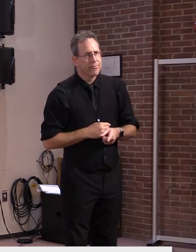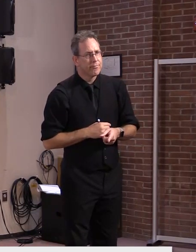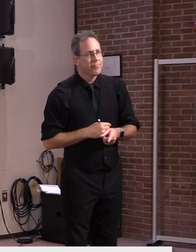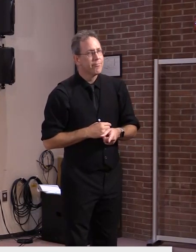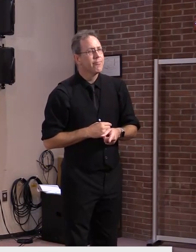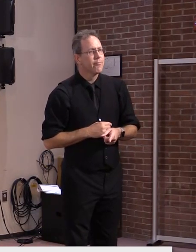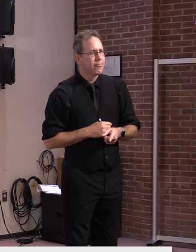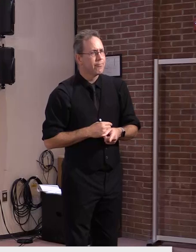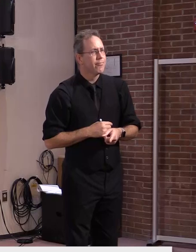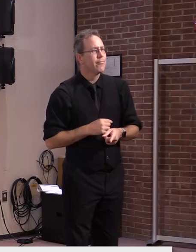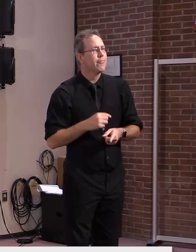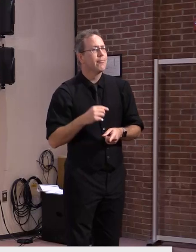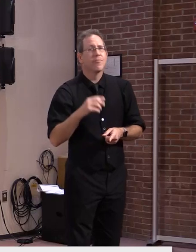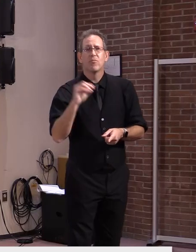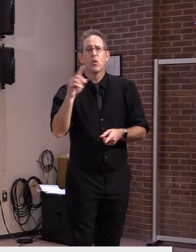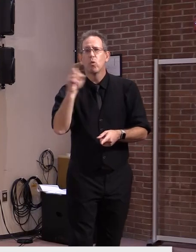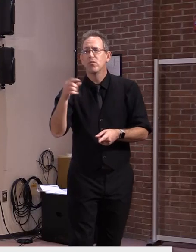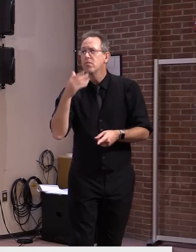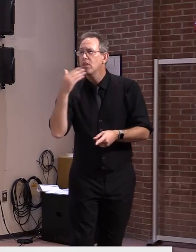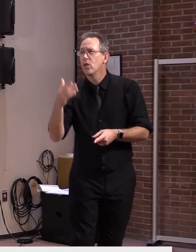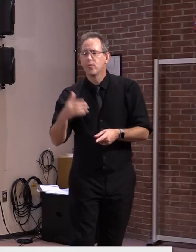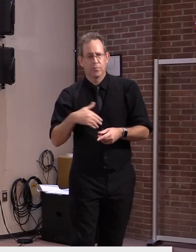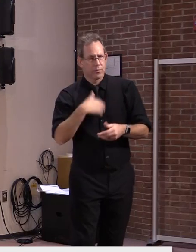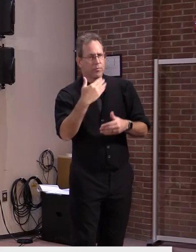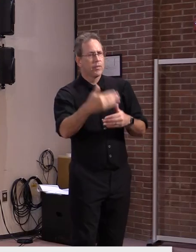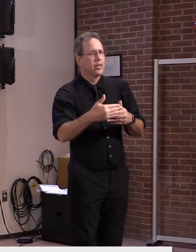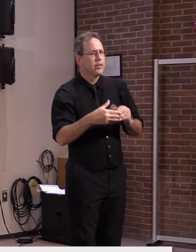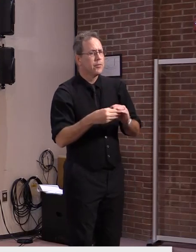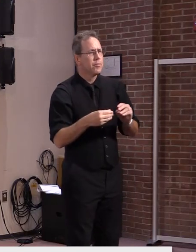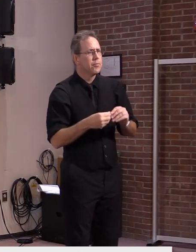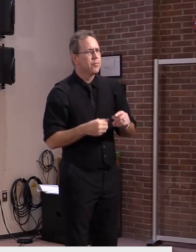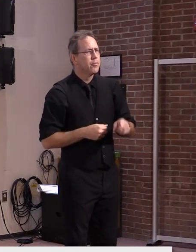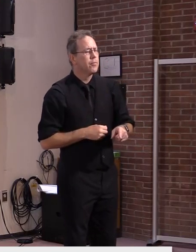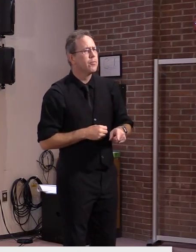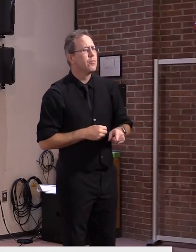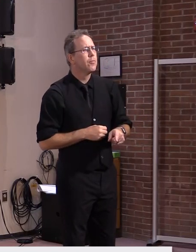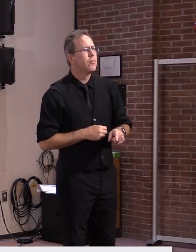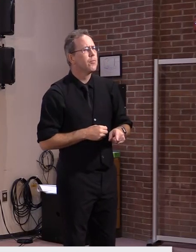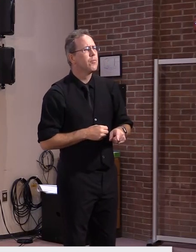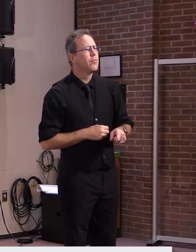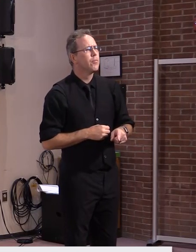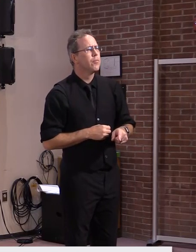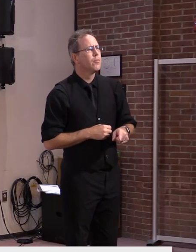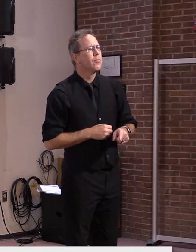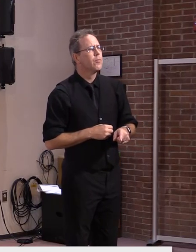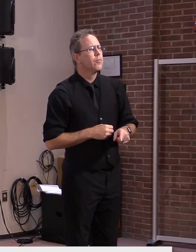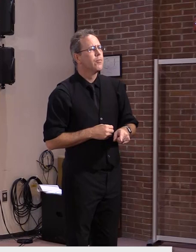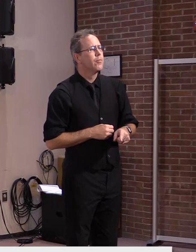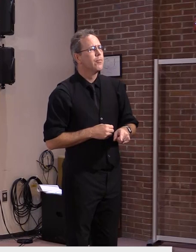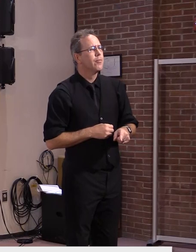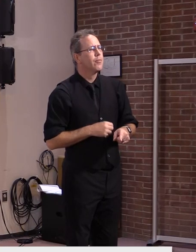No questions, thank you. Thank you. Lisa Loomis, The Valley Reporter.